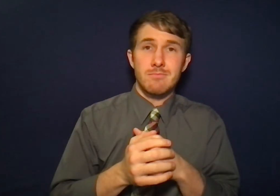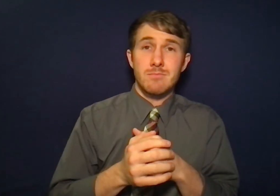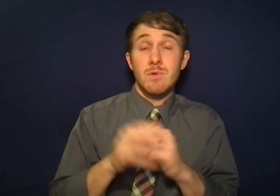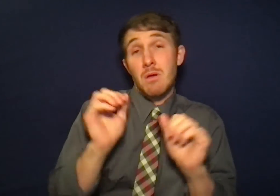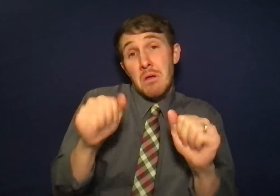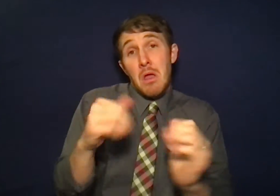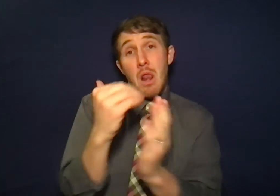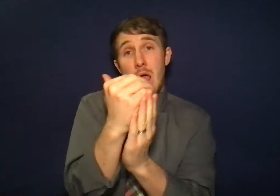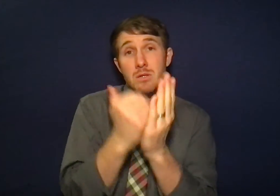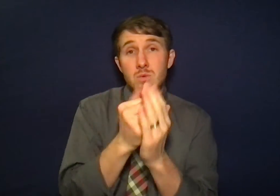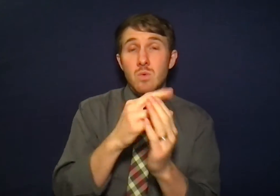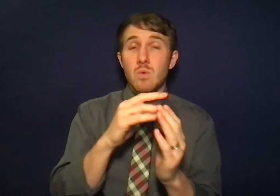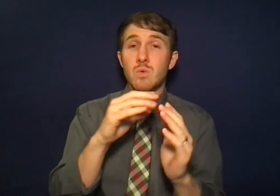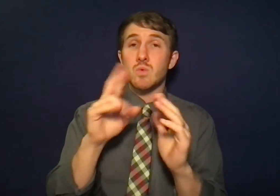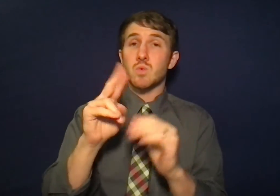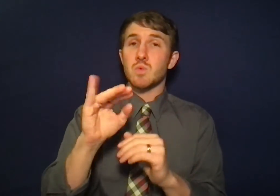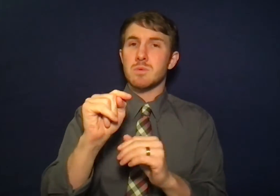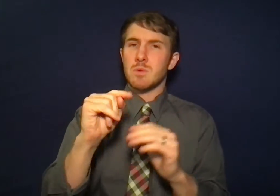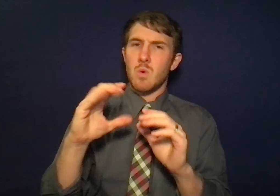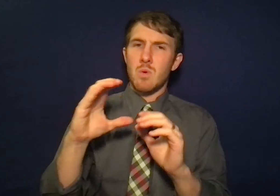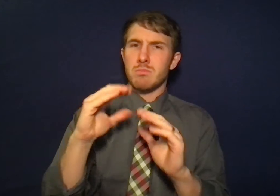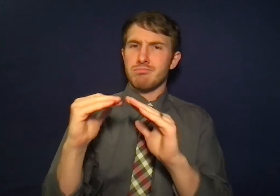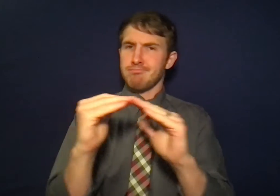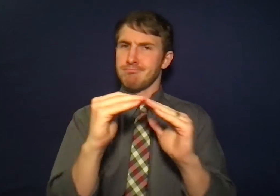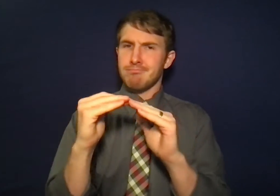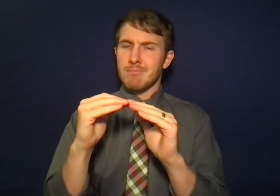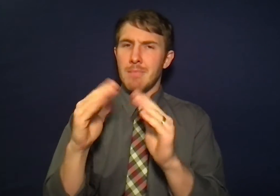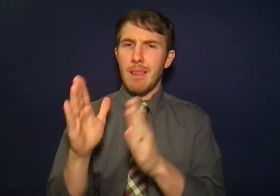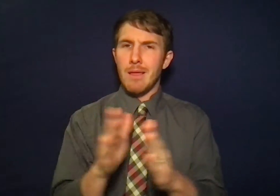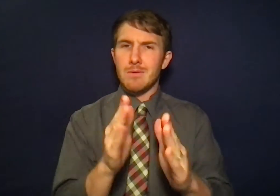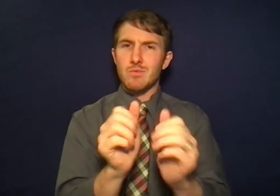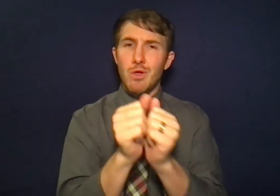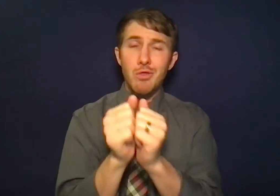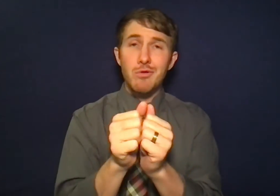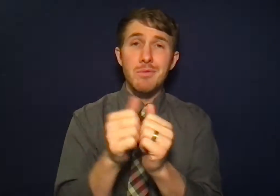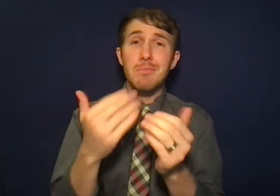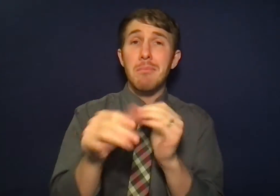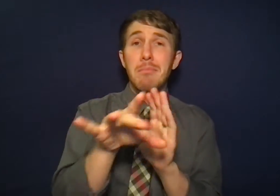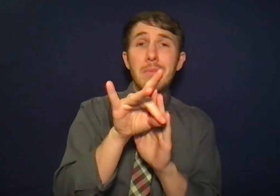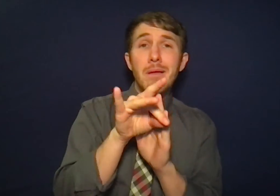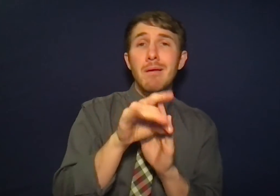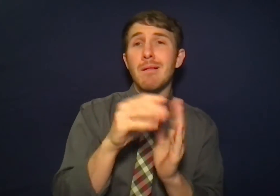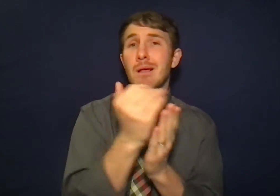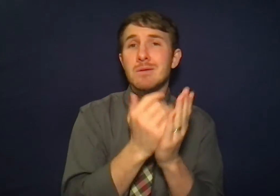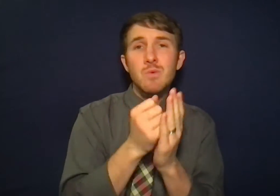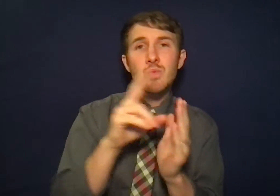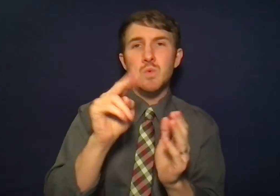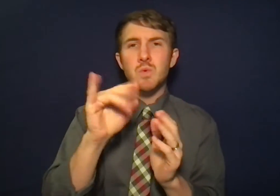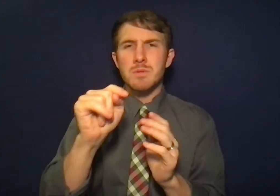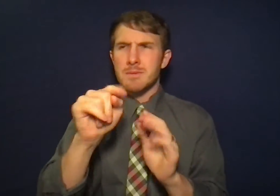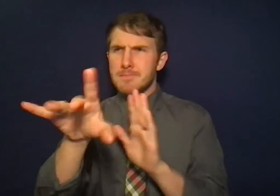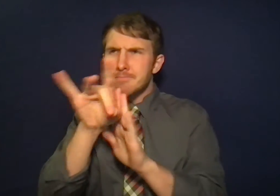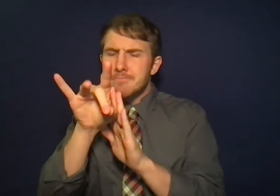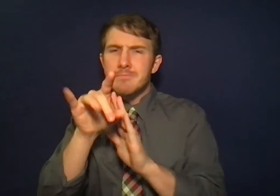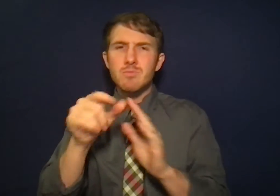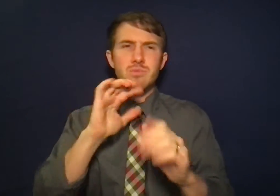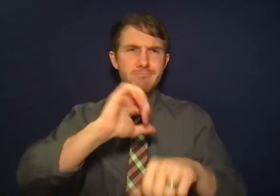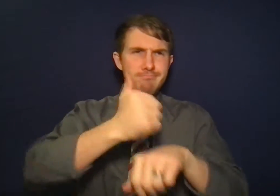Lesson or unit co-planning. Maybe your group will decide to select a lesson or unit to focus on. You'll